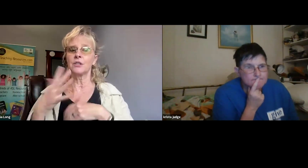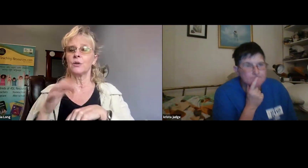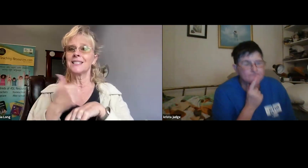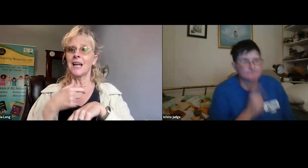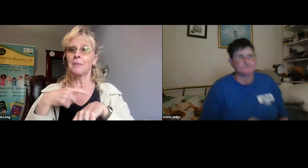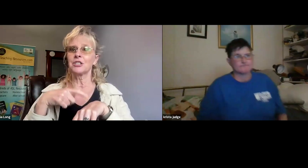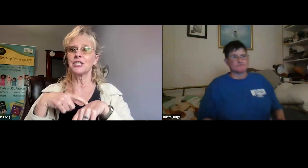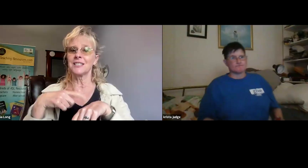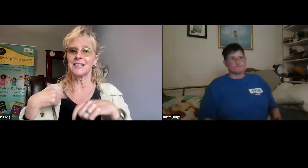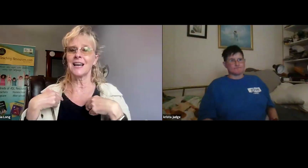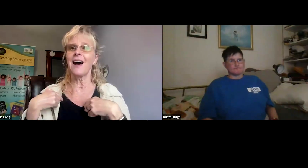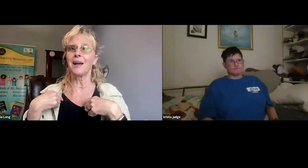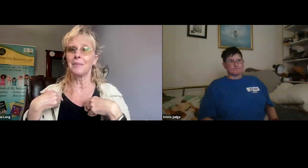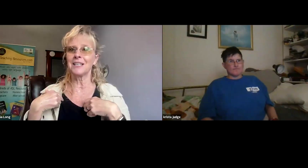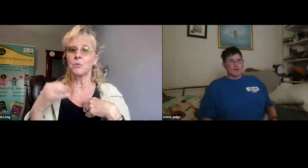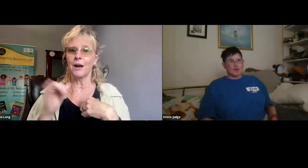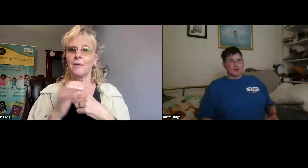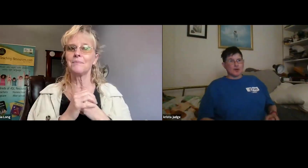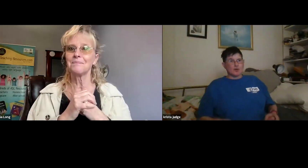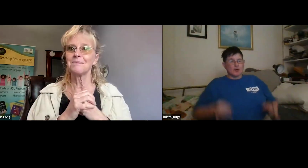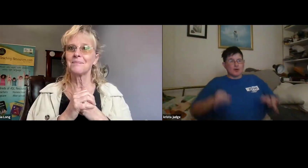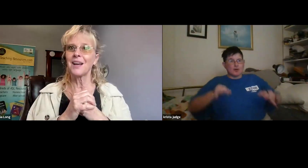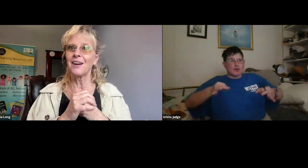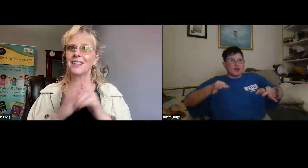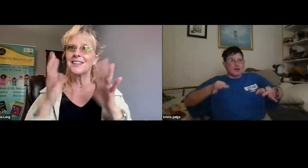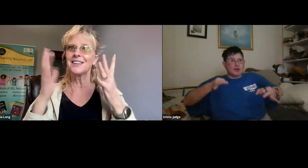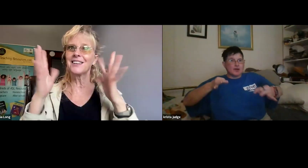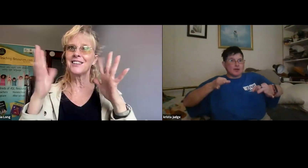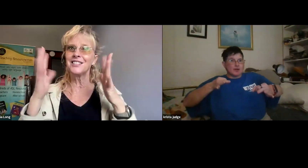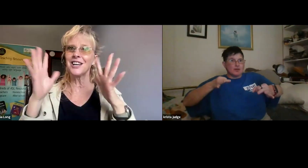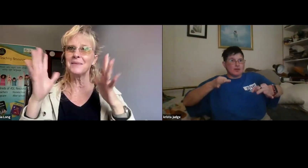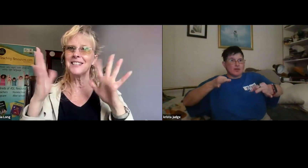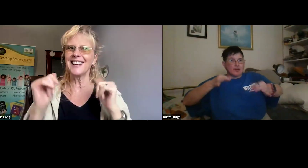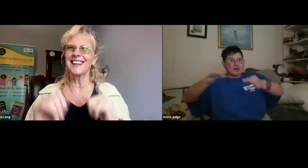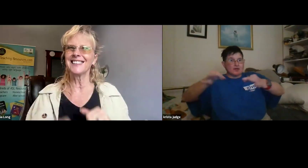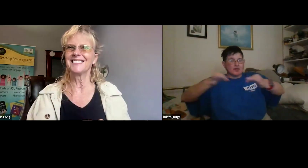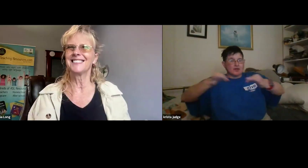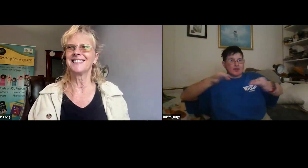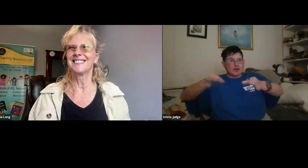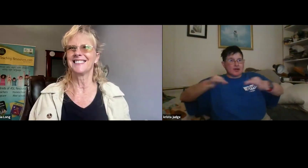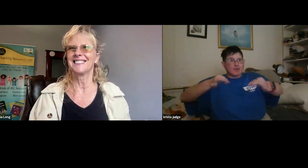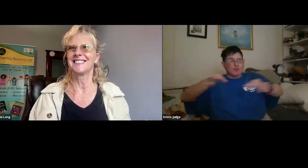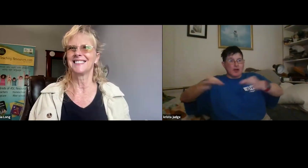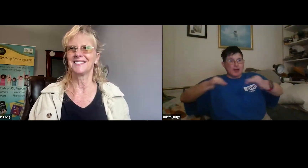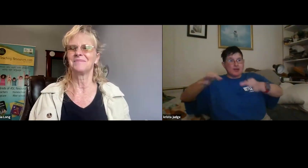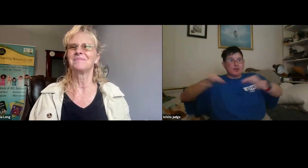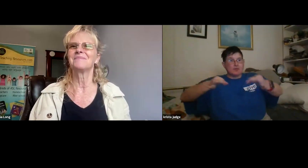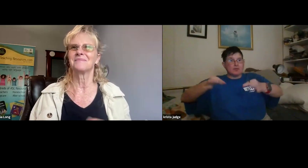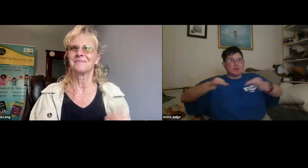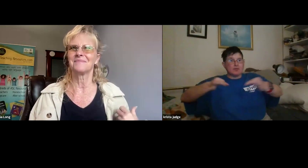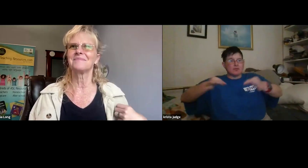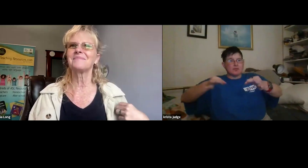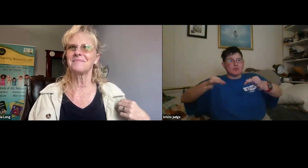forwards, also establishes the time as well. All right, good job today.